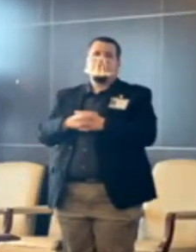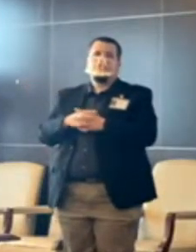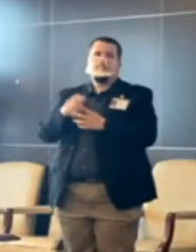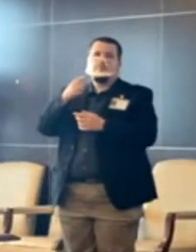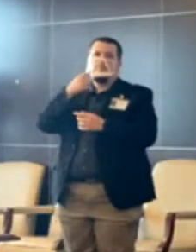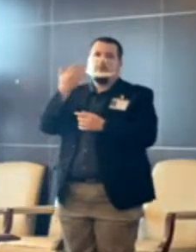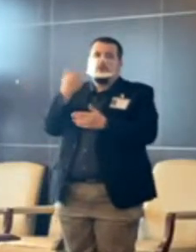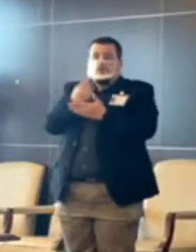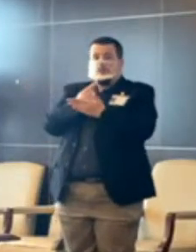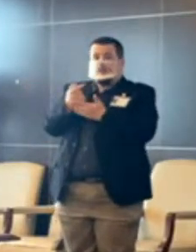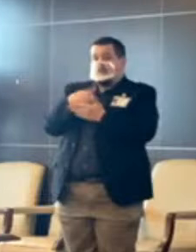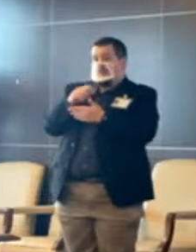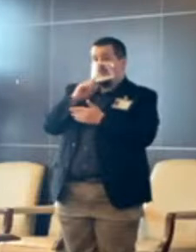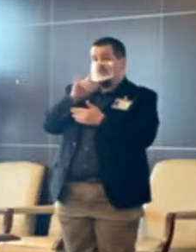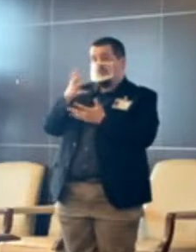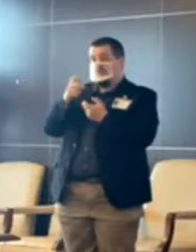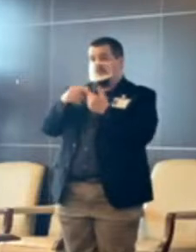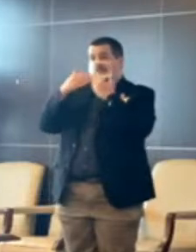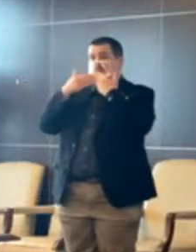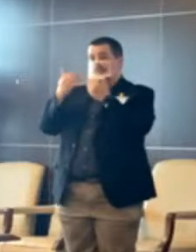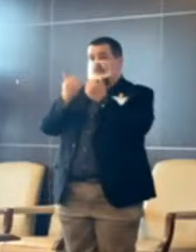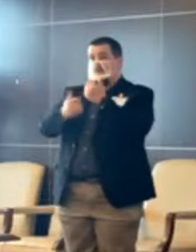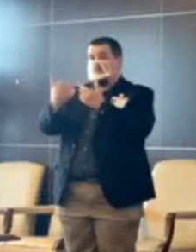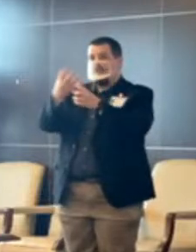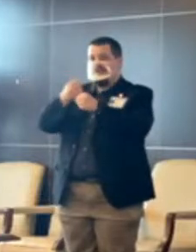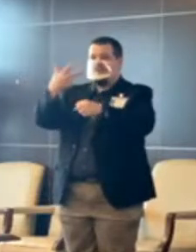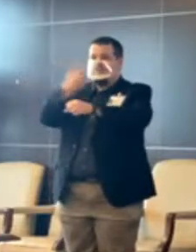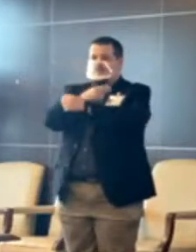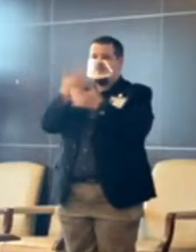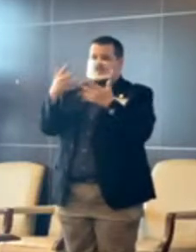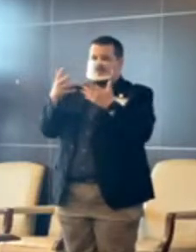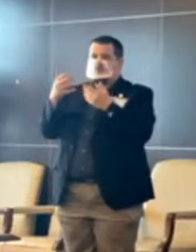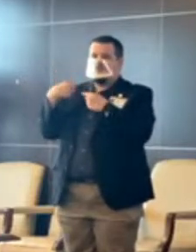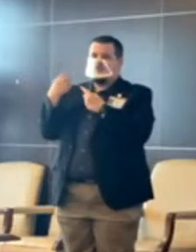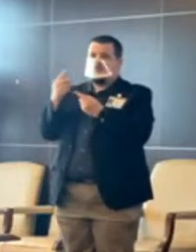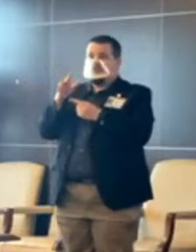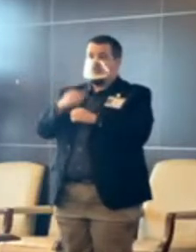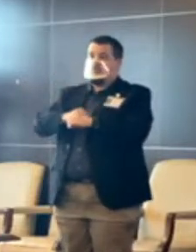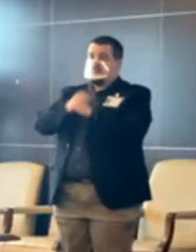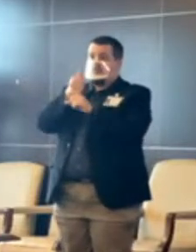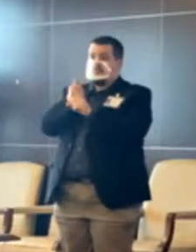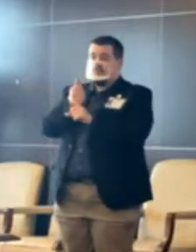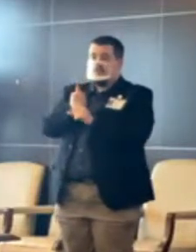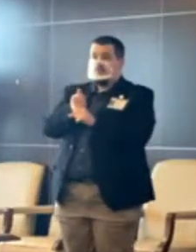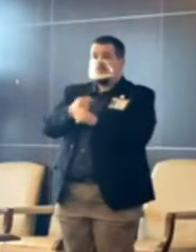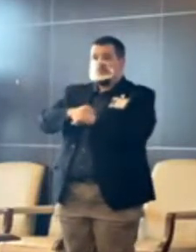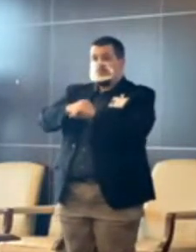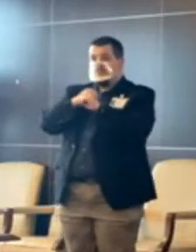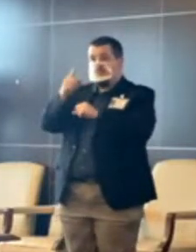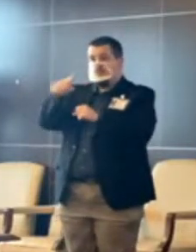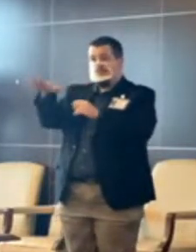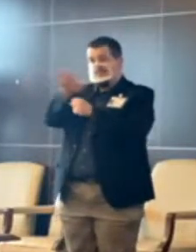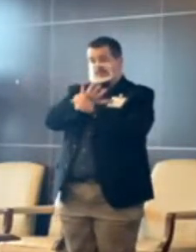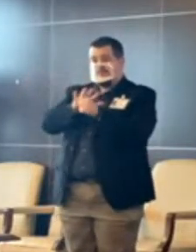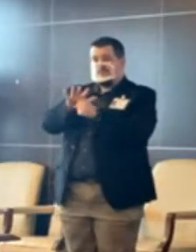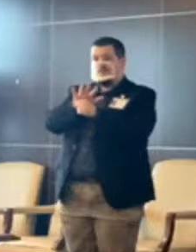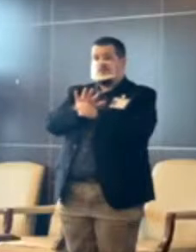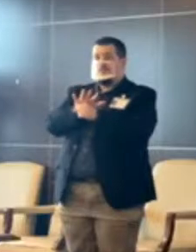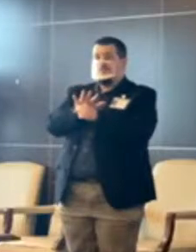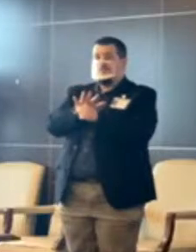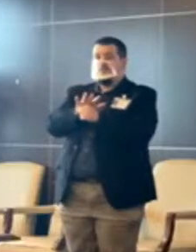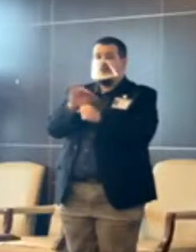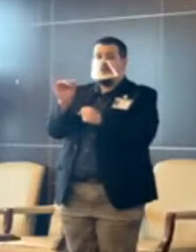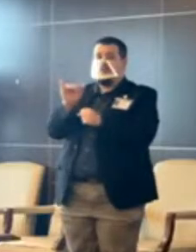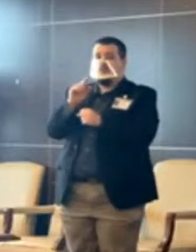said last week, I truly want to thank everyone who's gotten their vaccine so far. You're protecting yourself, you're protecting those around you,